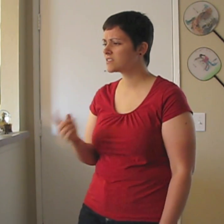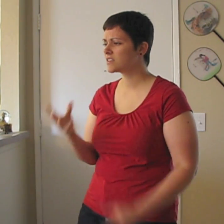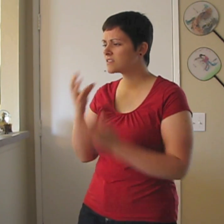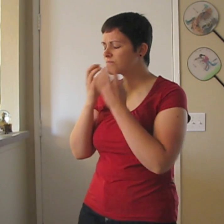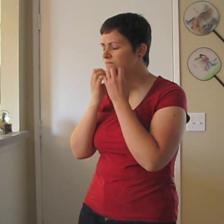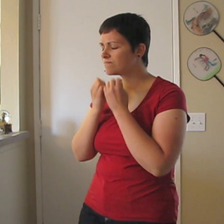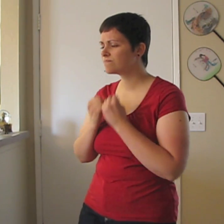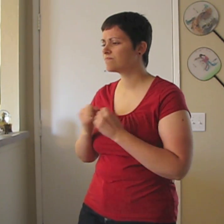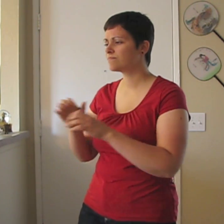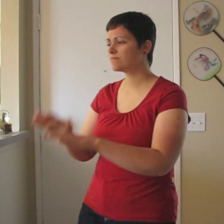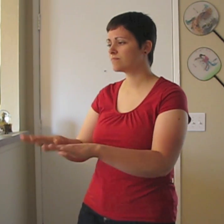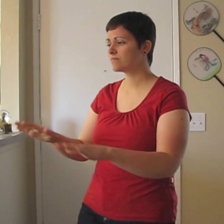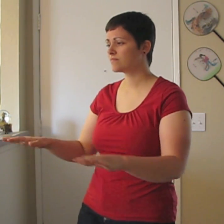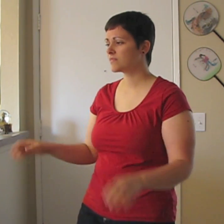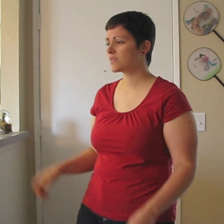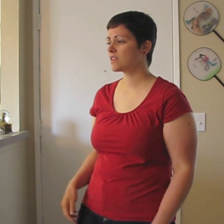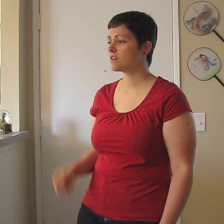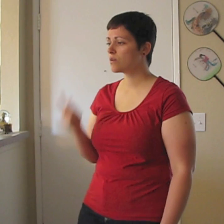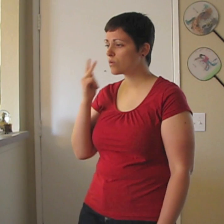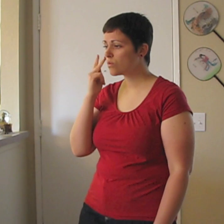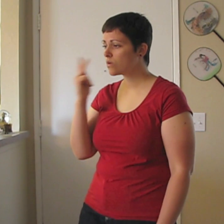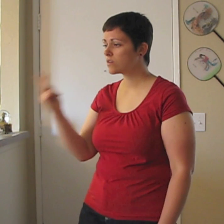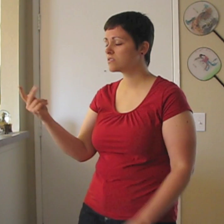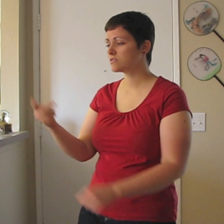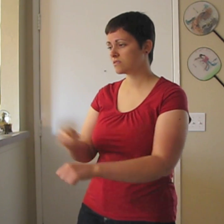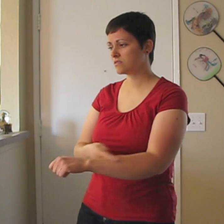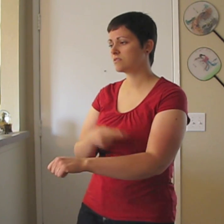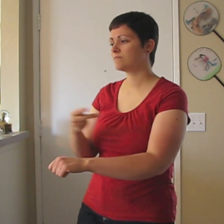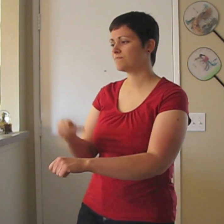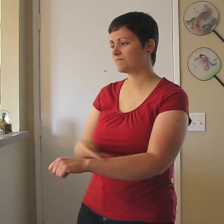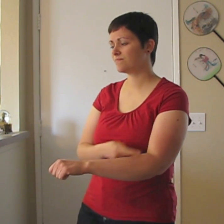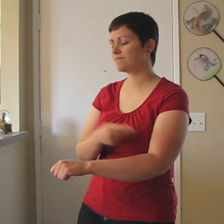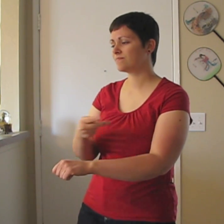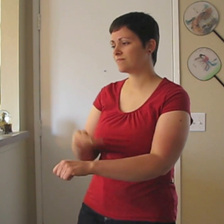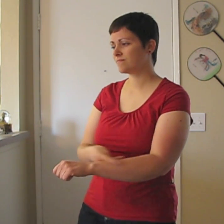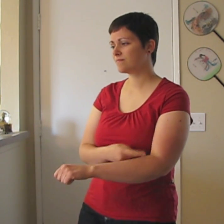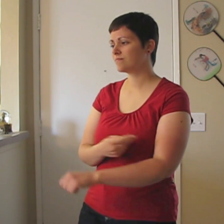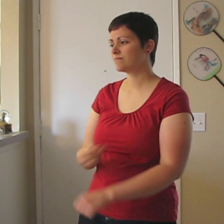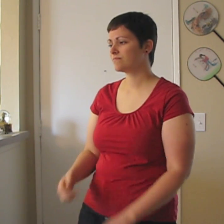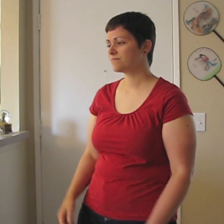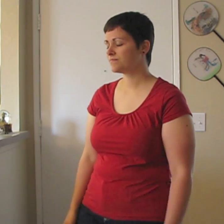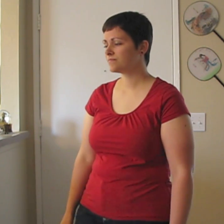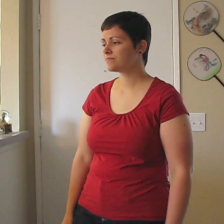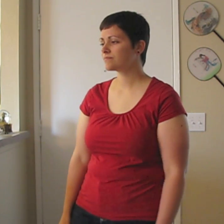Abraham. And then I said, dear children, watch the